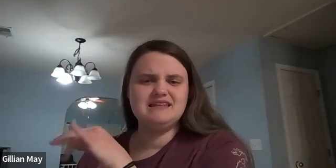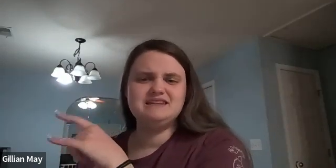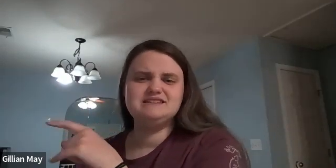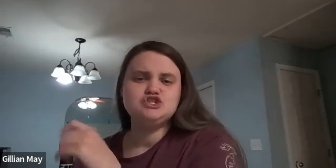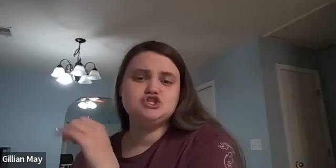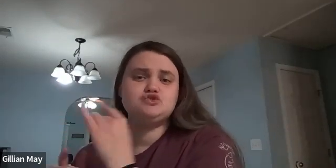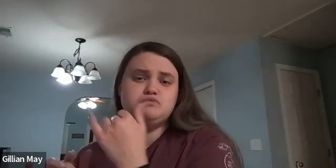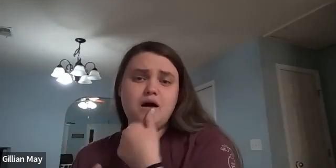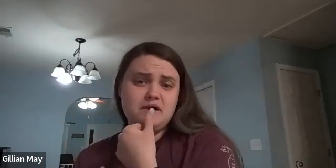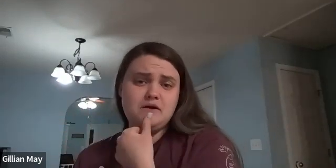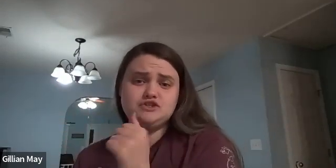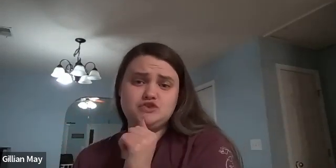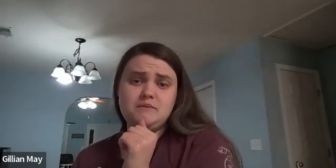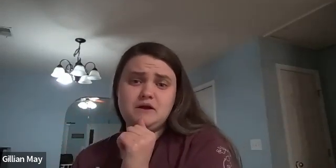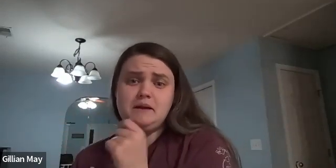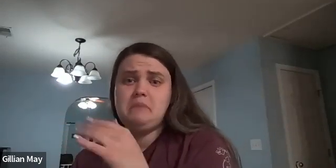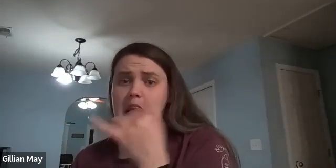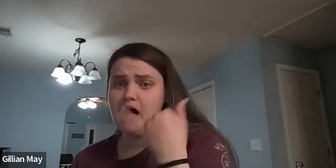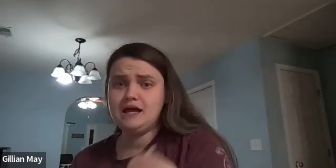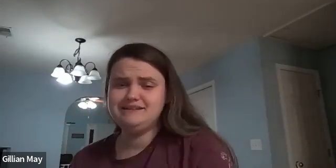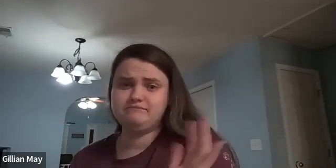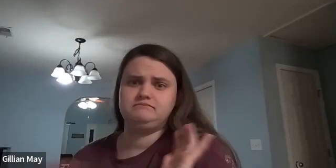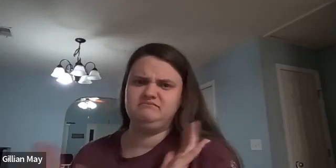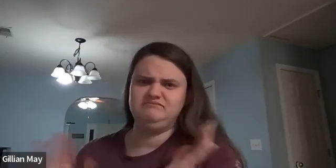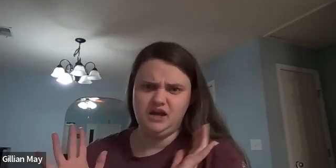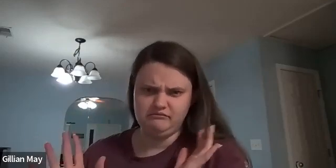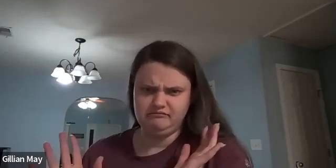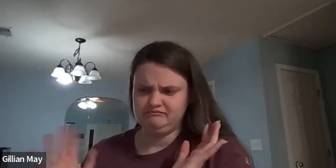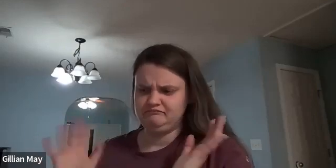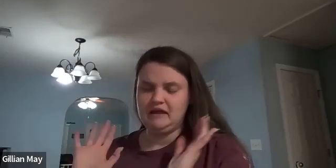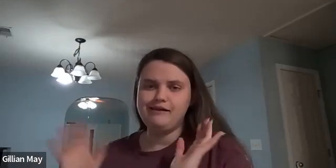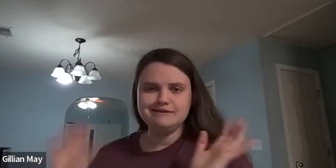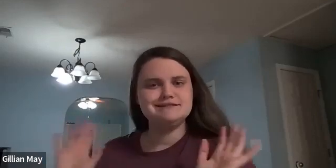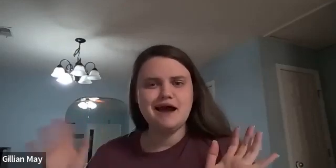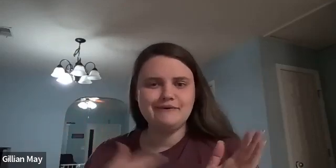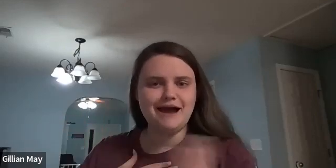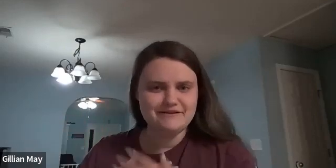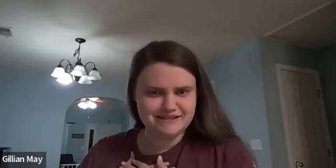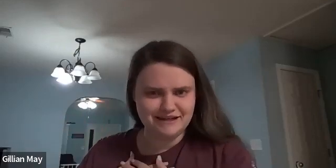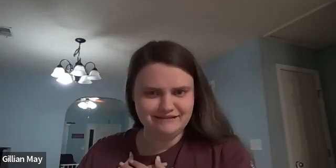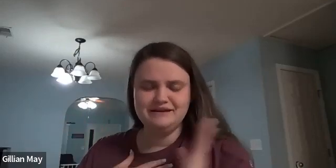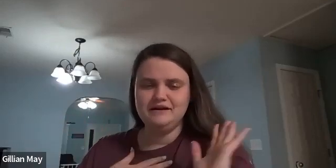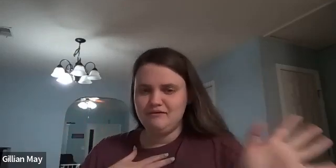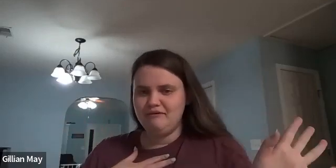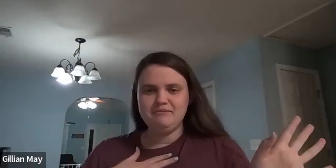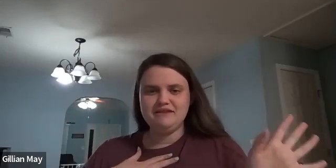that's strawberry blonde. Like, no, at least not what I've seen. Maybe they